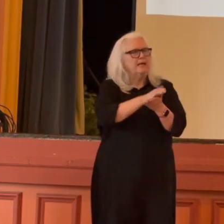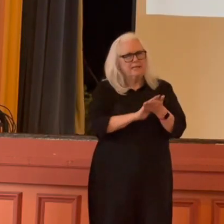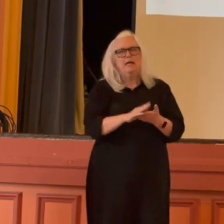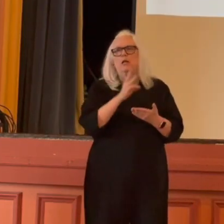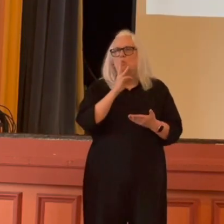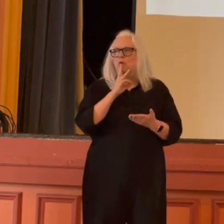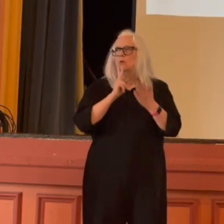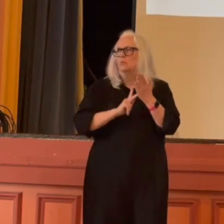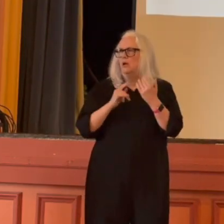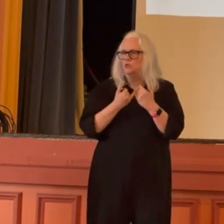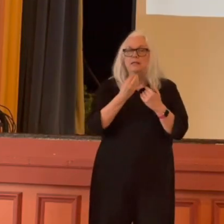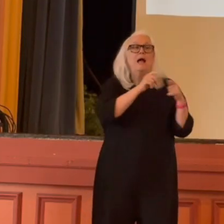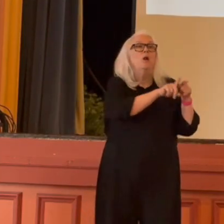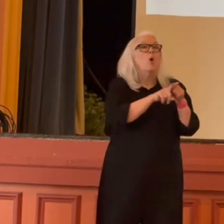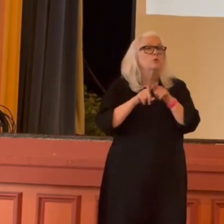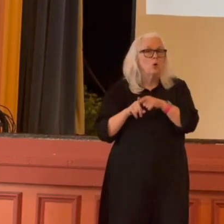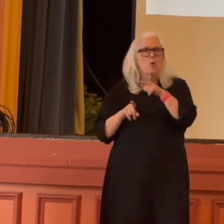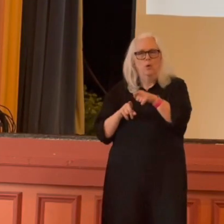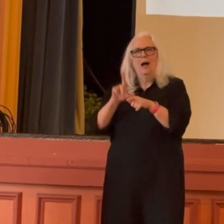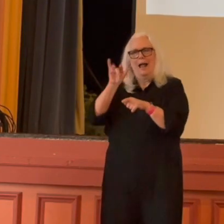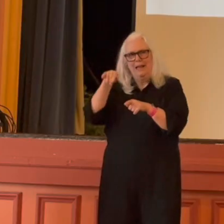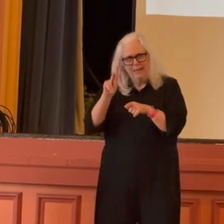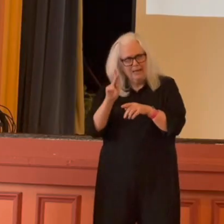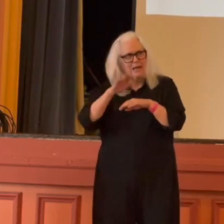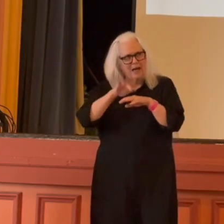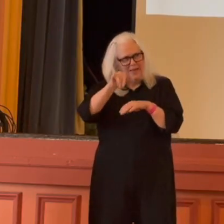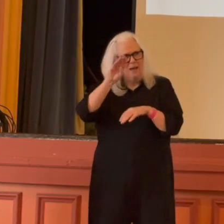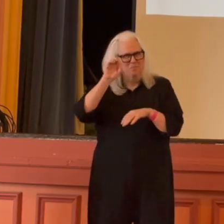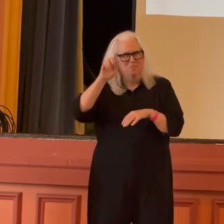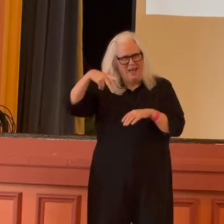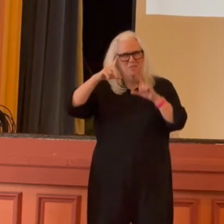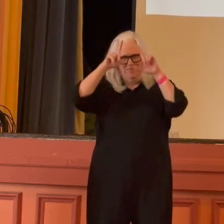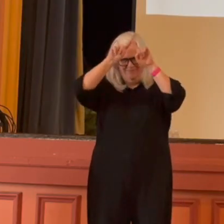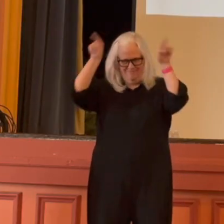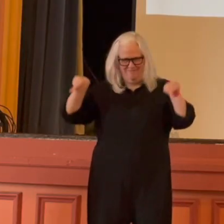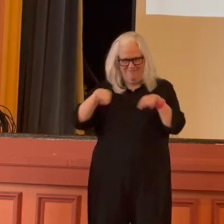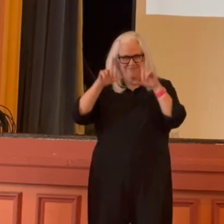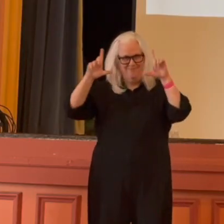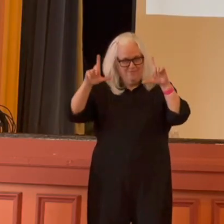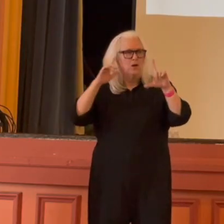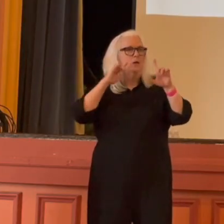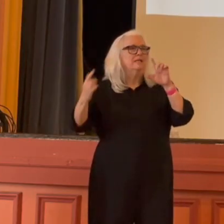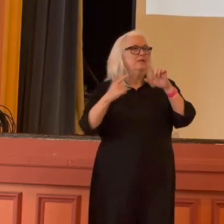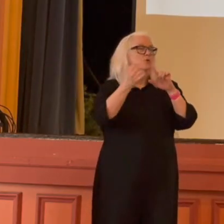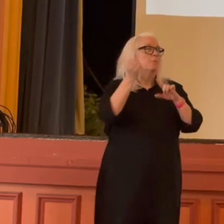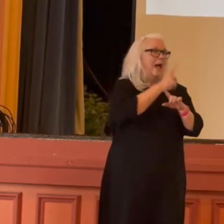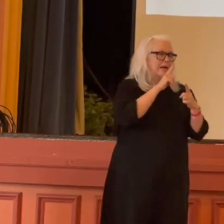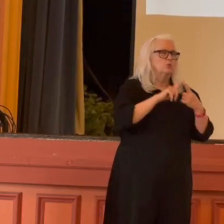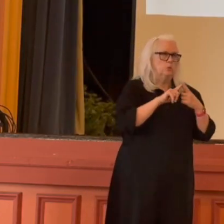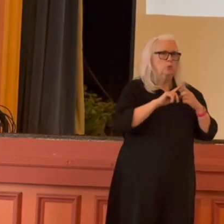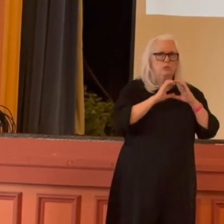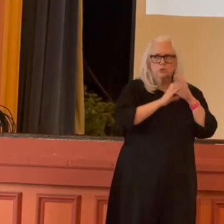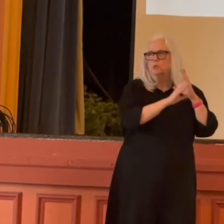on the interactive website that will lead you back to the Buffalo Sewer Authority website. Thank you all so much for your